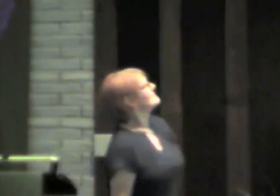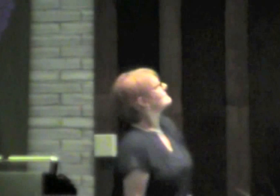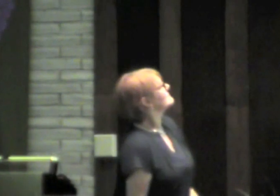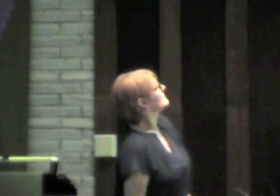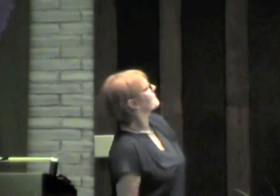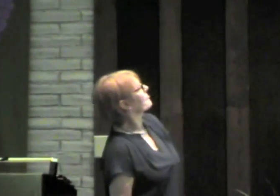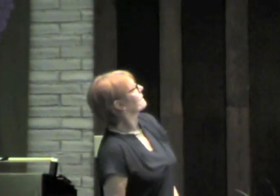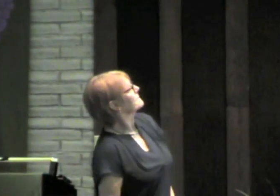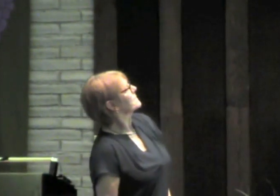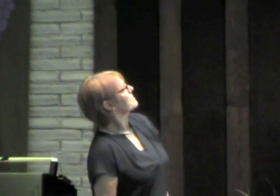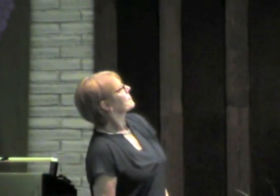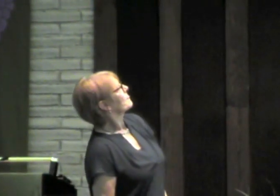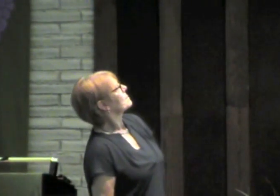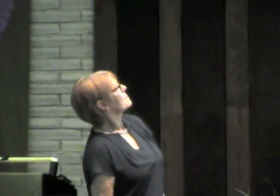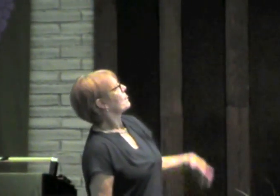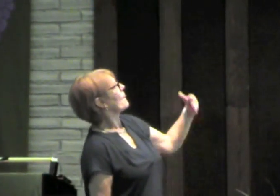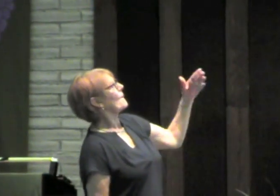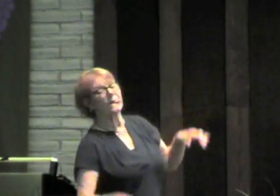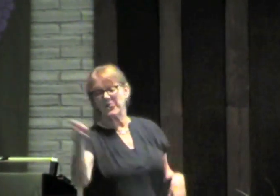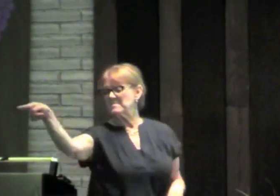we came to this place.